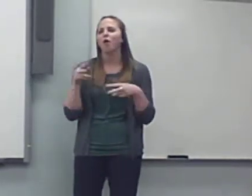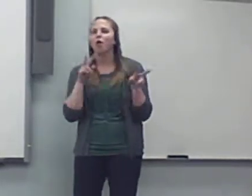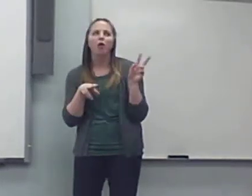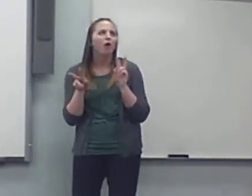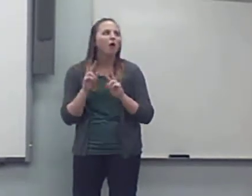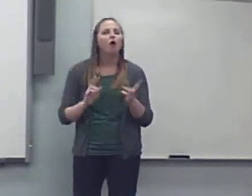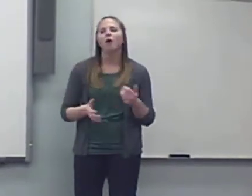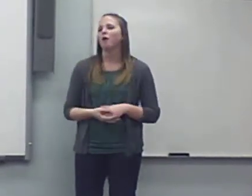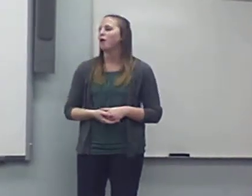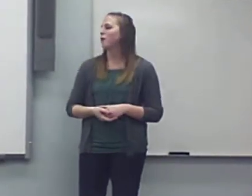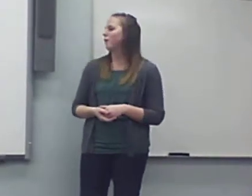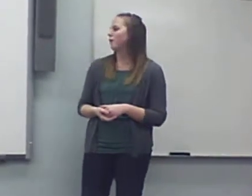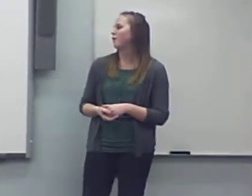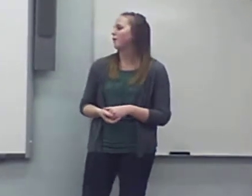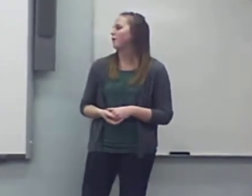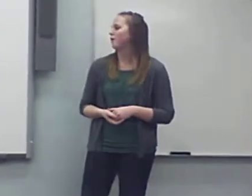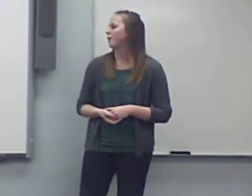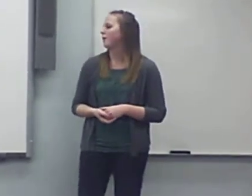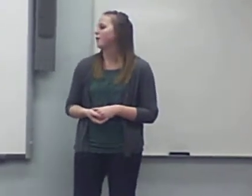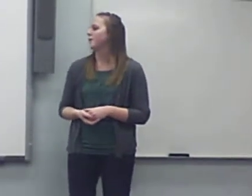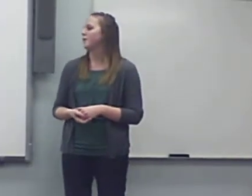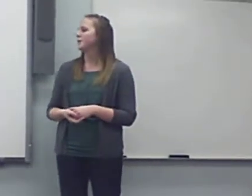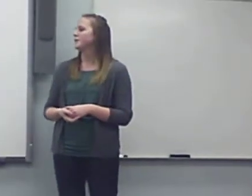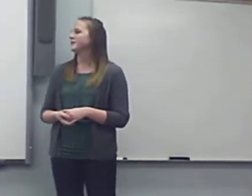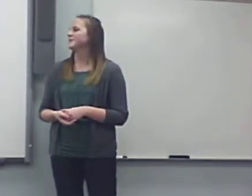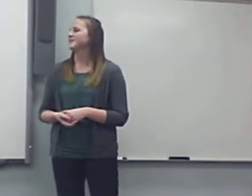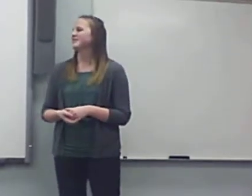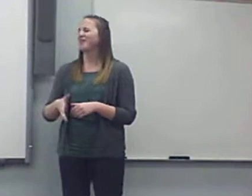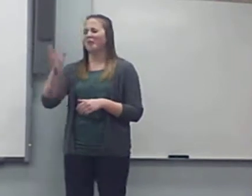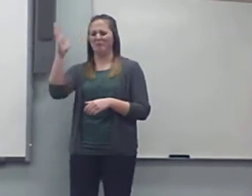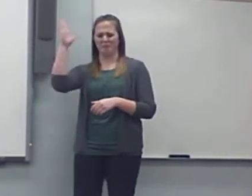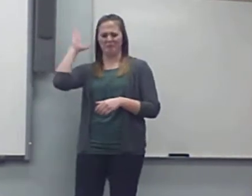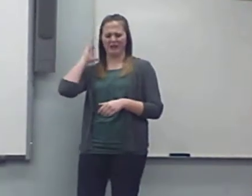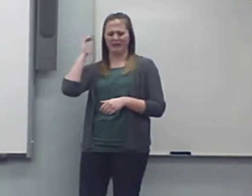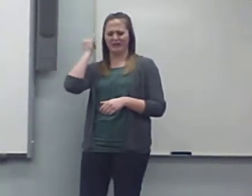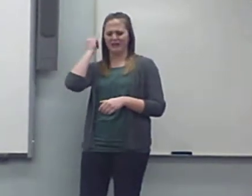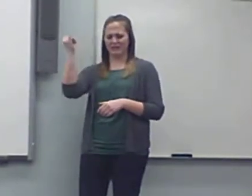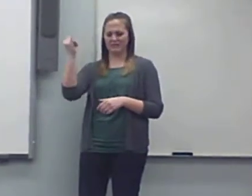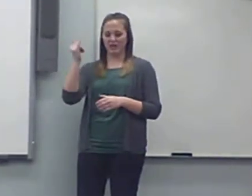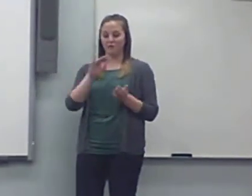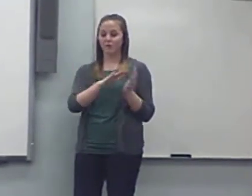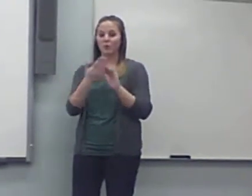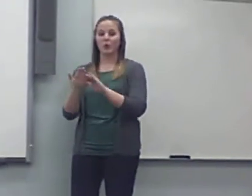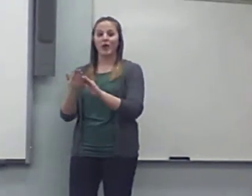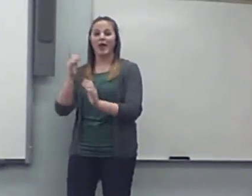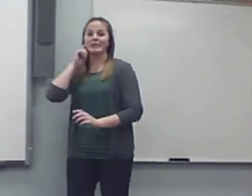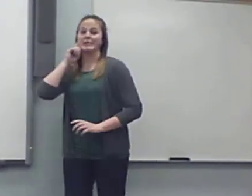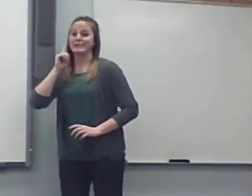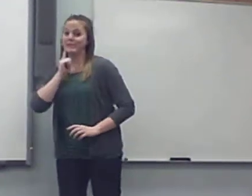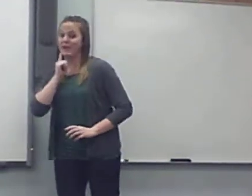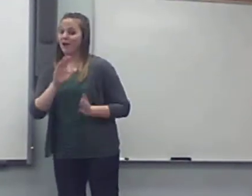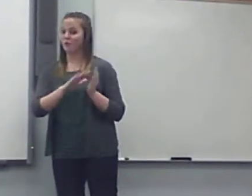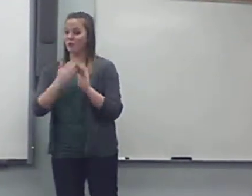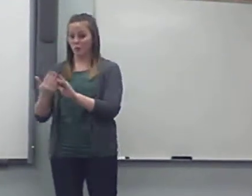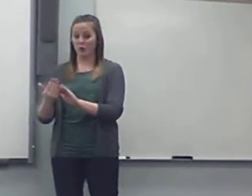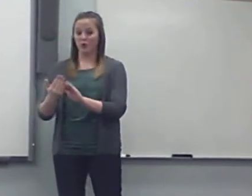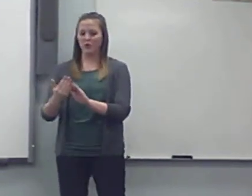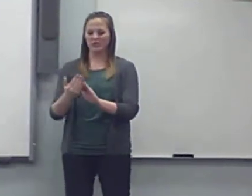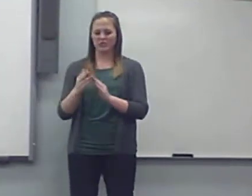really didn't have at that time a really good idea of deaf community. Of course, you have to think about deafness and ASL as a very recently found